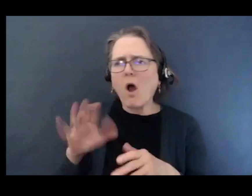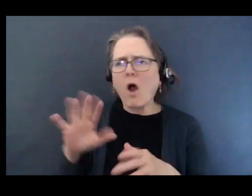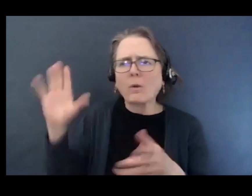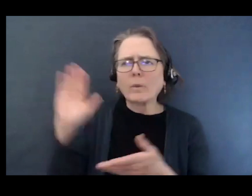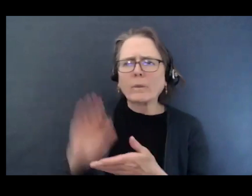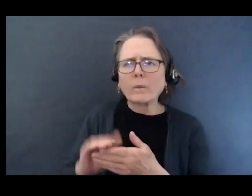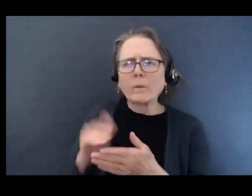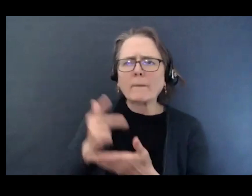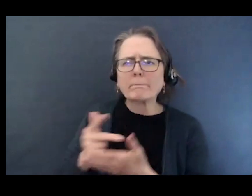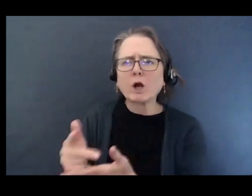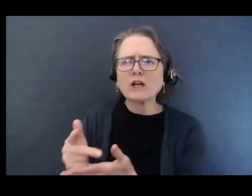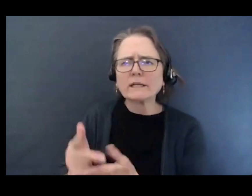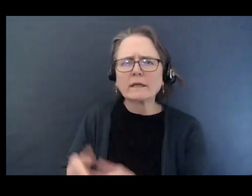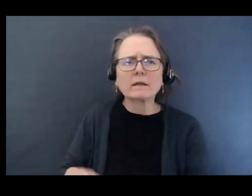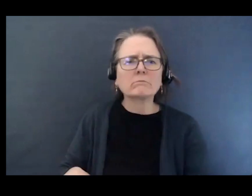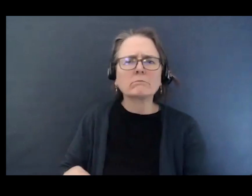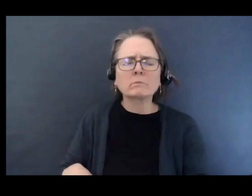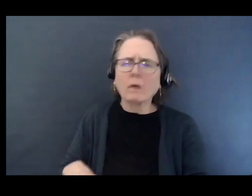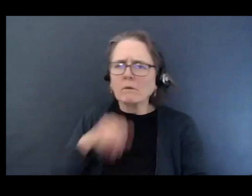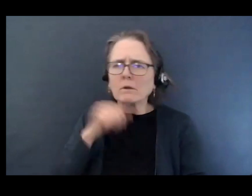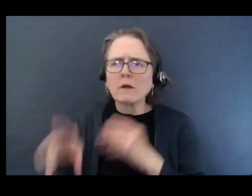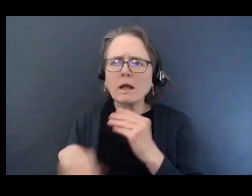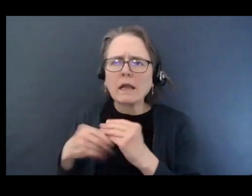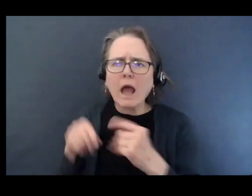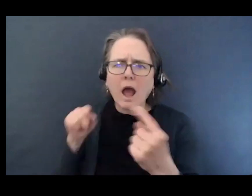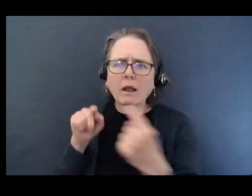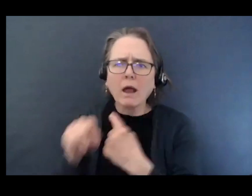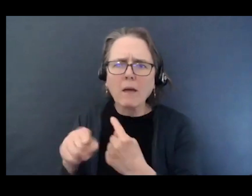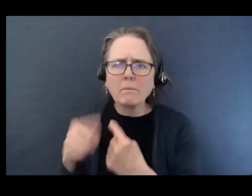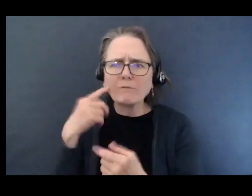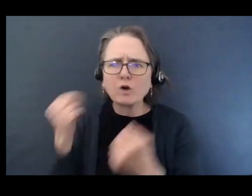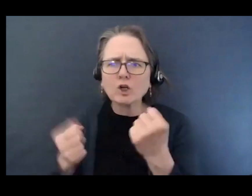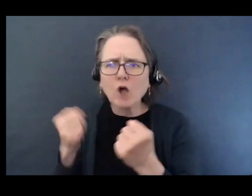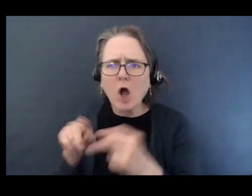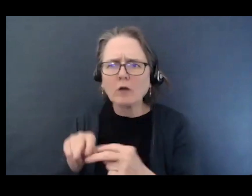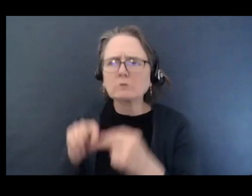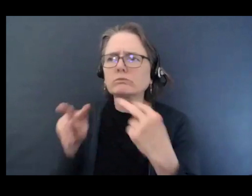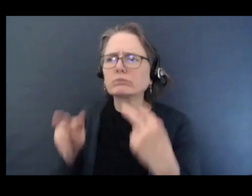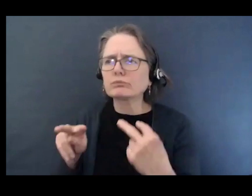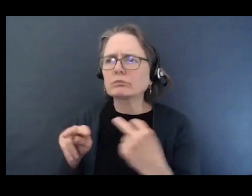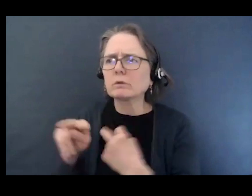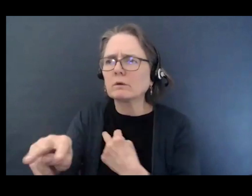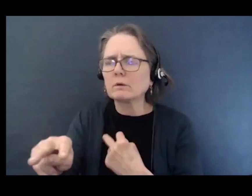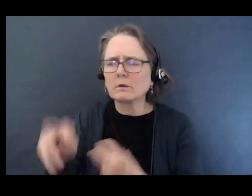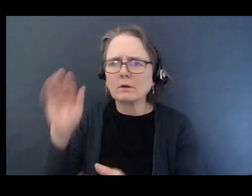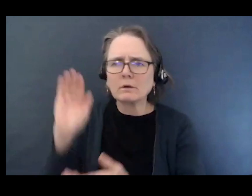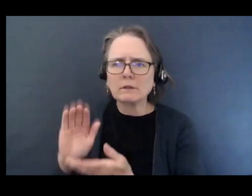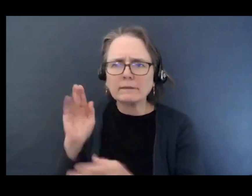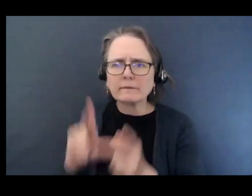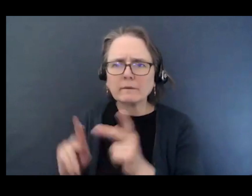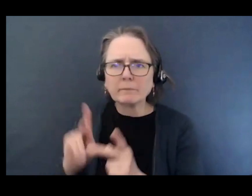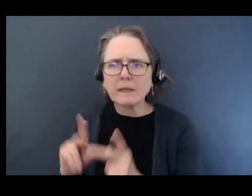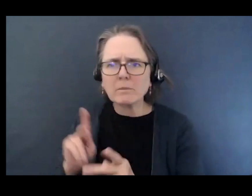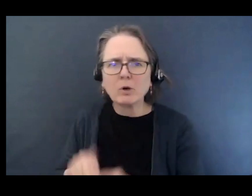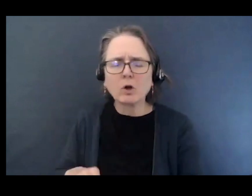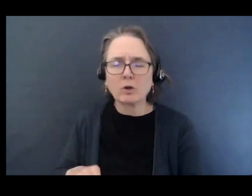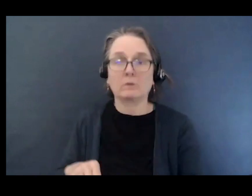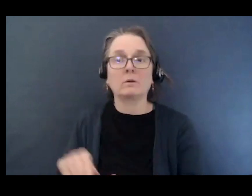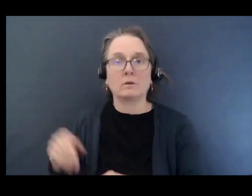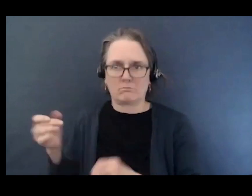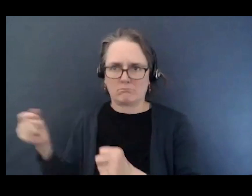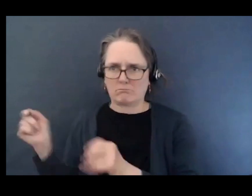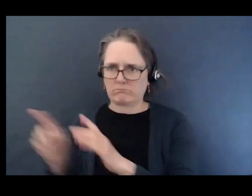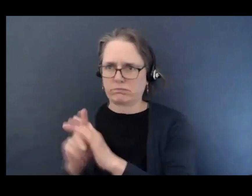putting a lane there. Fewer people will show up to say you're not putting a bus there, or the bus system has been cut because of